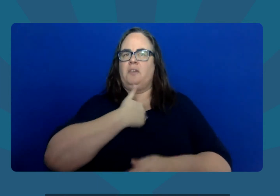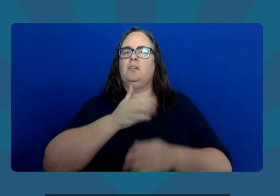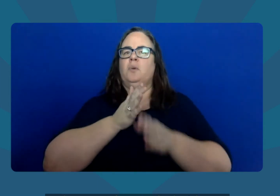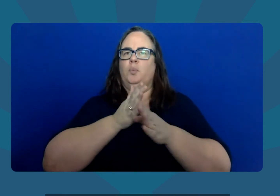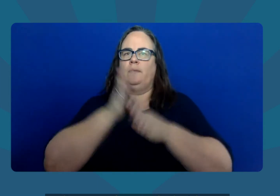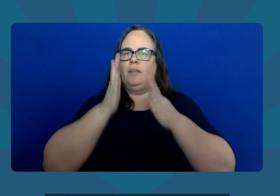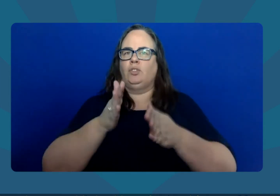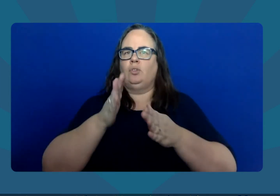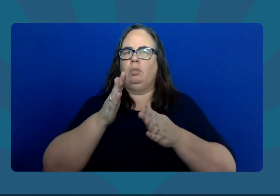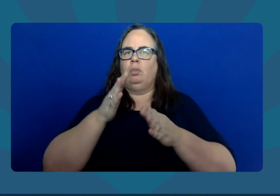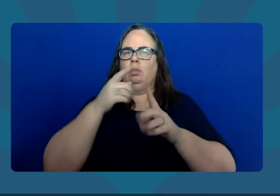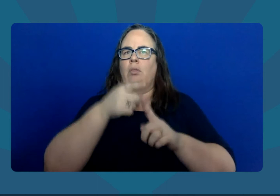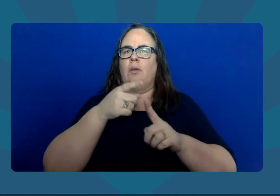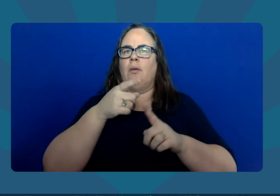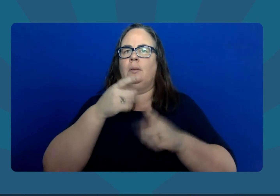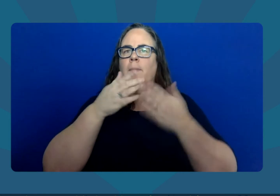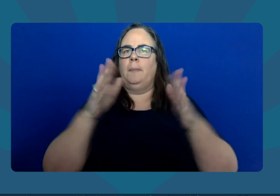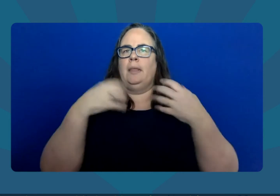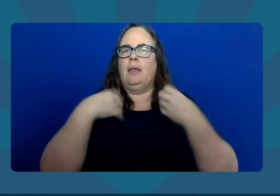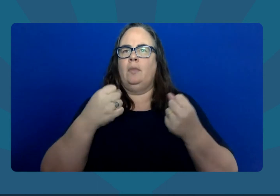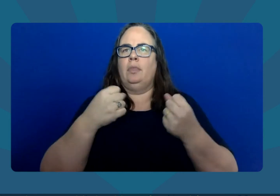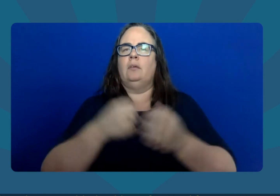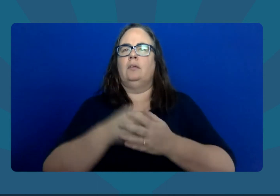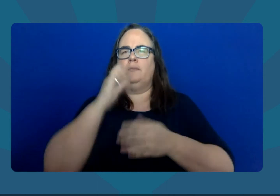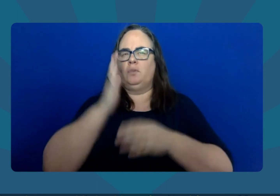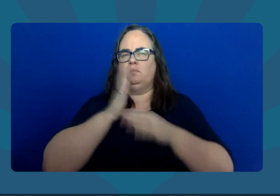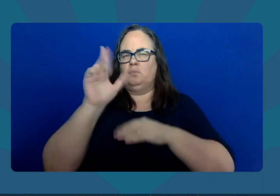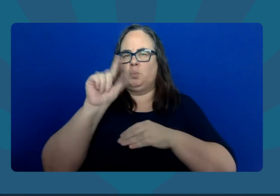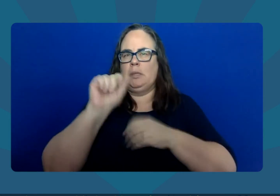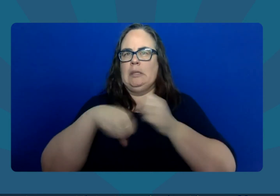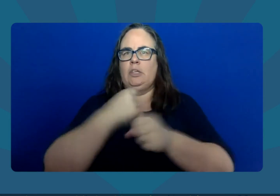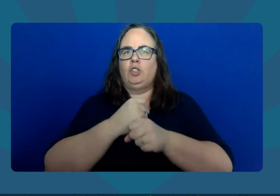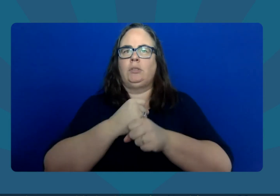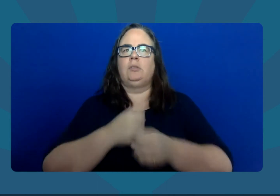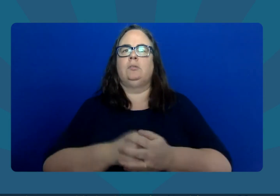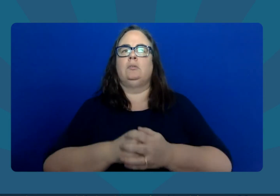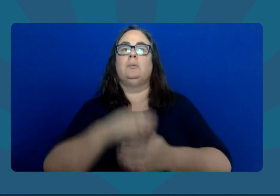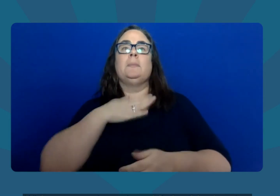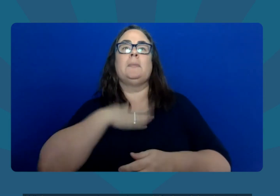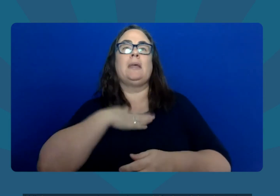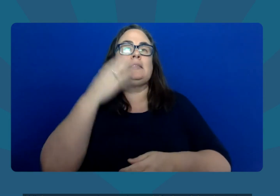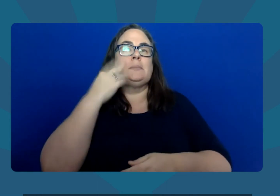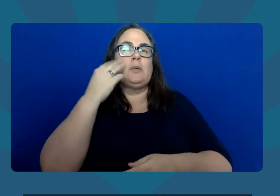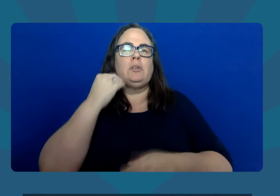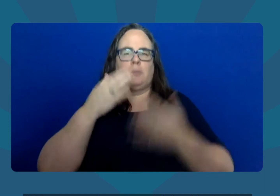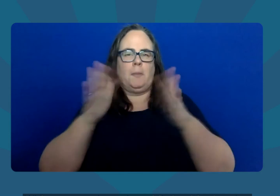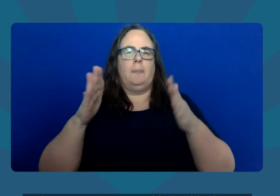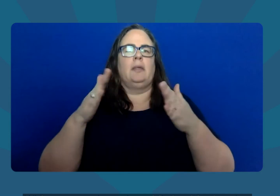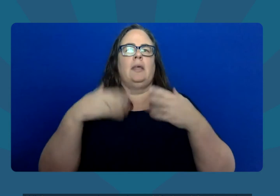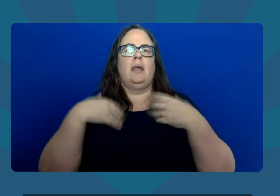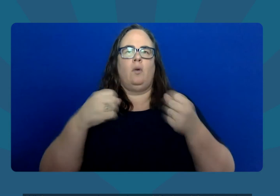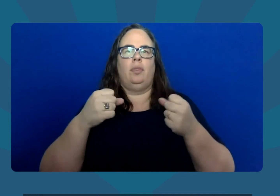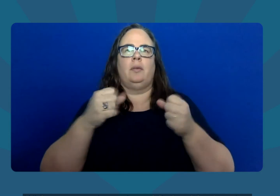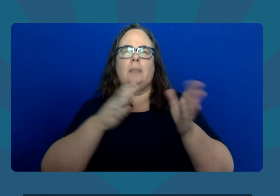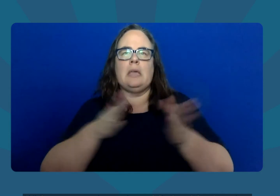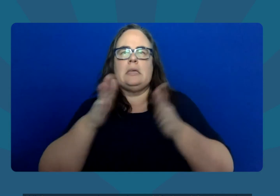legislature. I have been a public health professional for over 20 years. With my experience